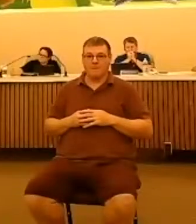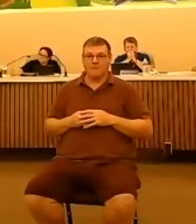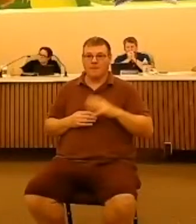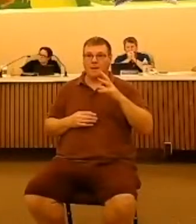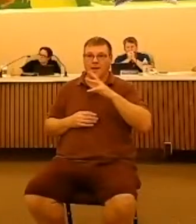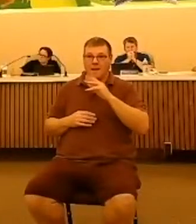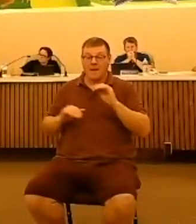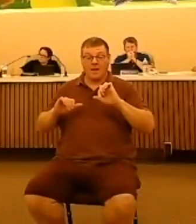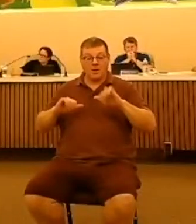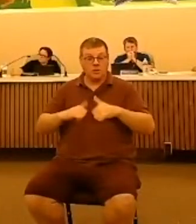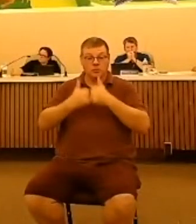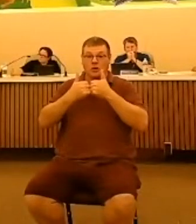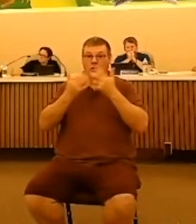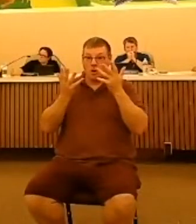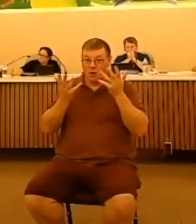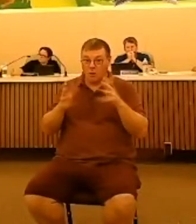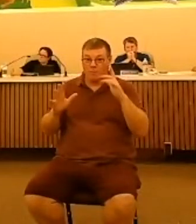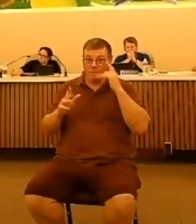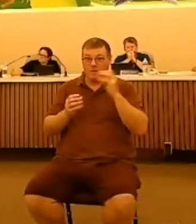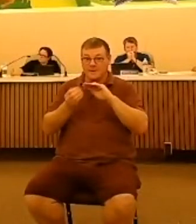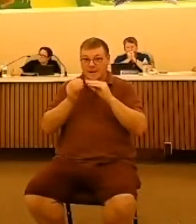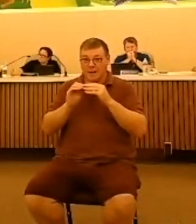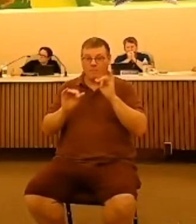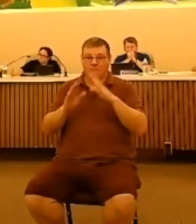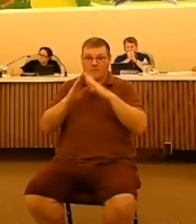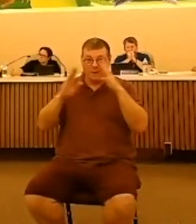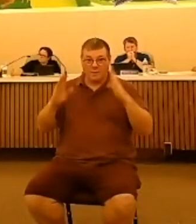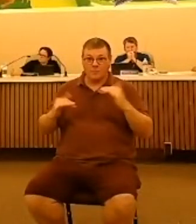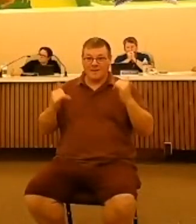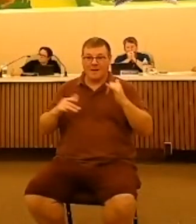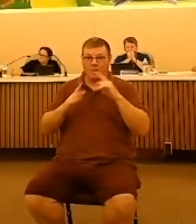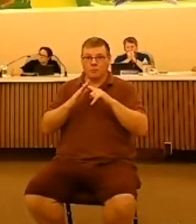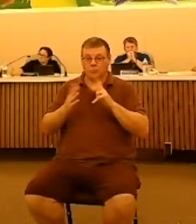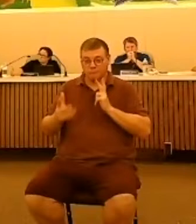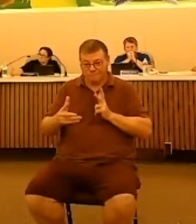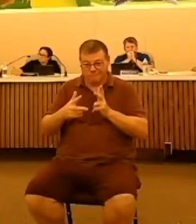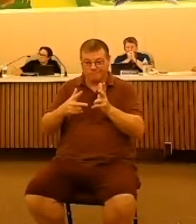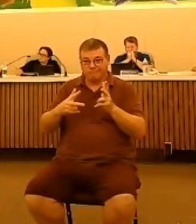challenge already just with the current number of houses just to get out to